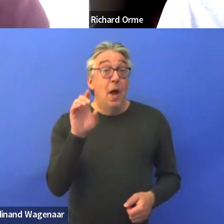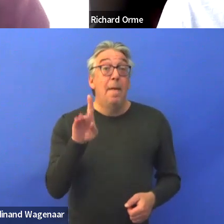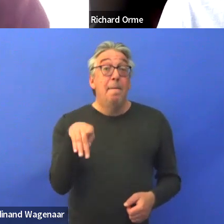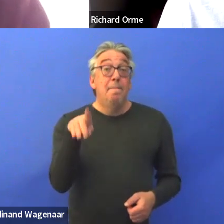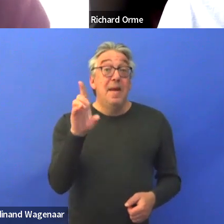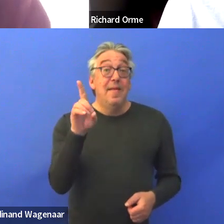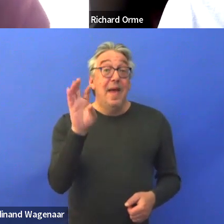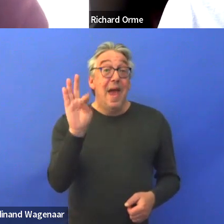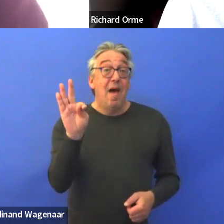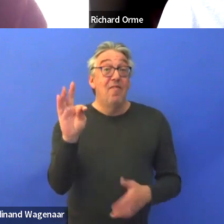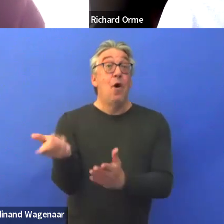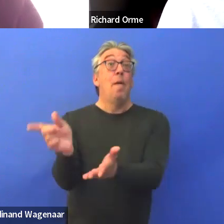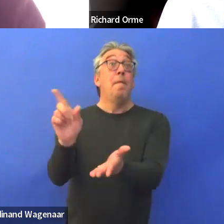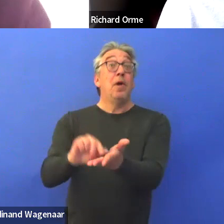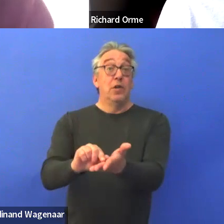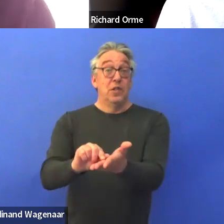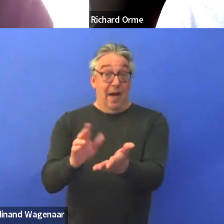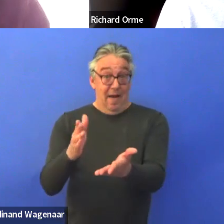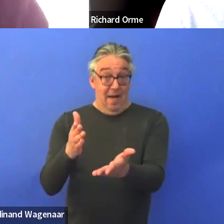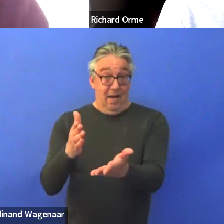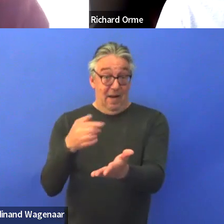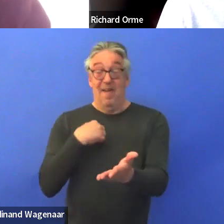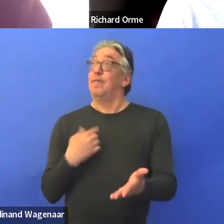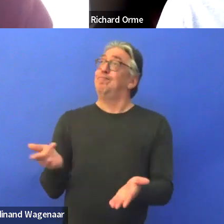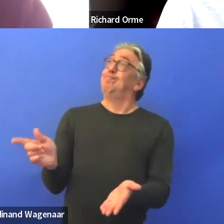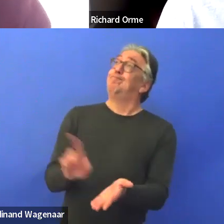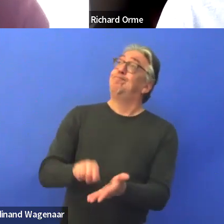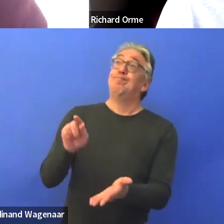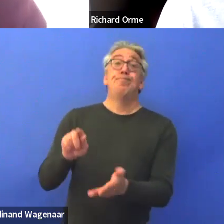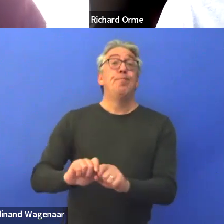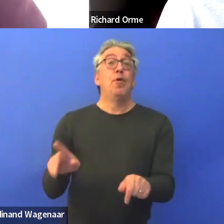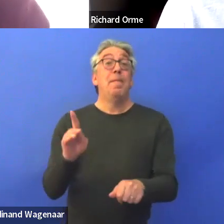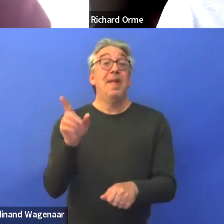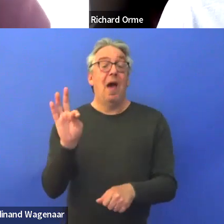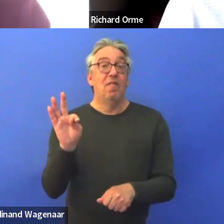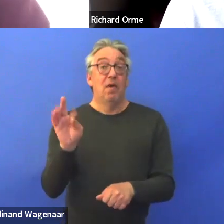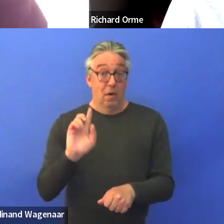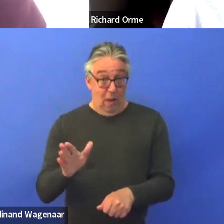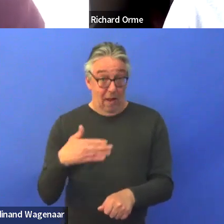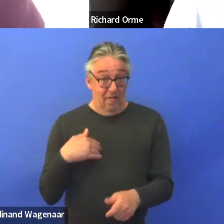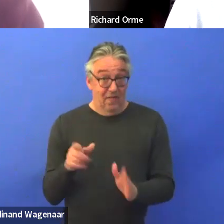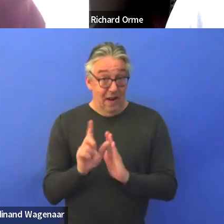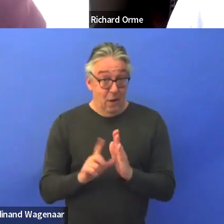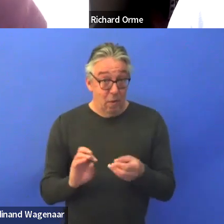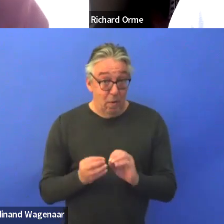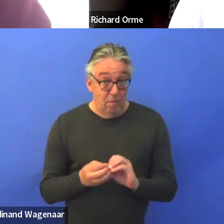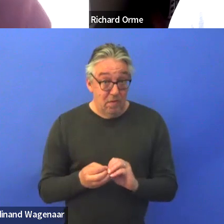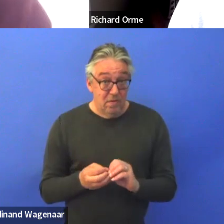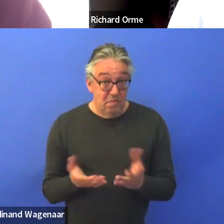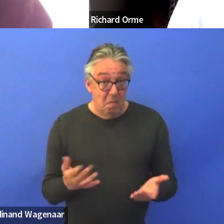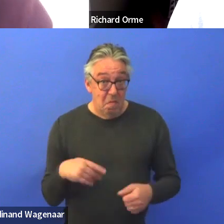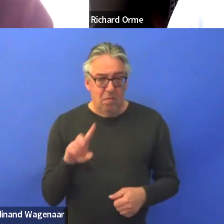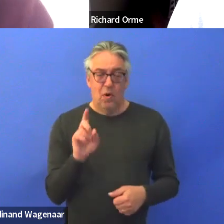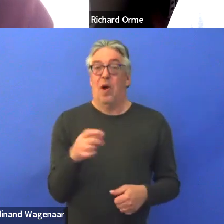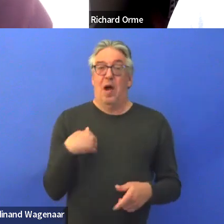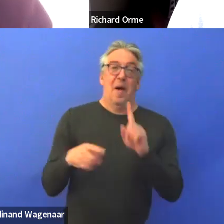legal issues? Well, obviously PDFs don't have the capabilities that an EPUB format